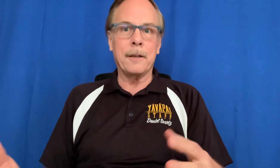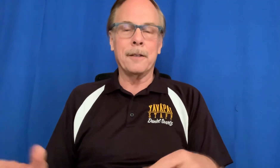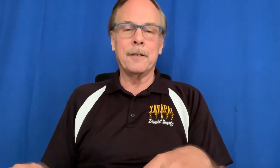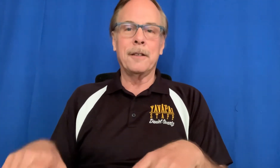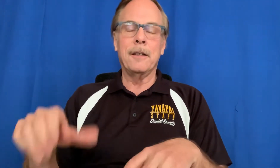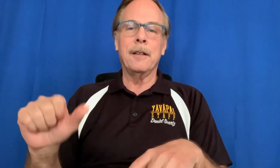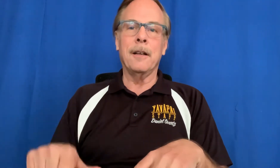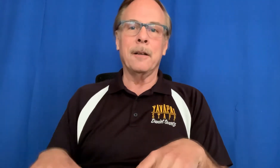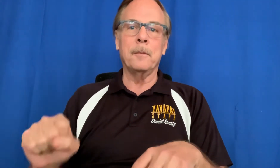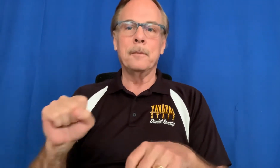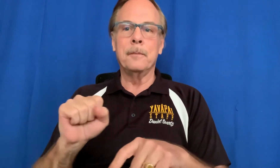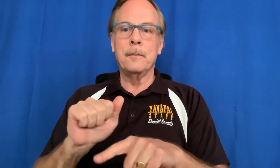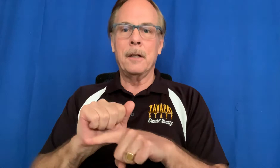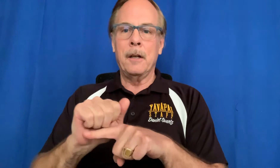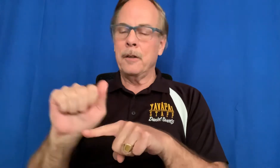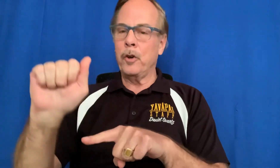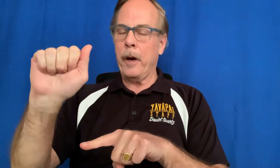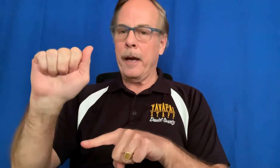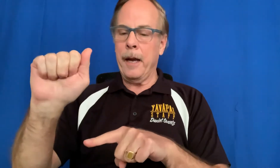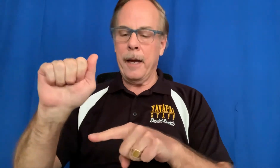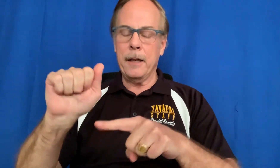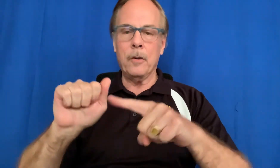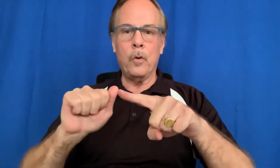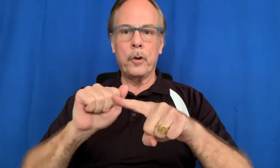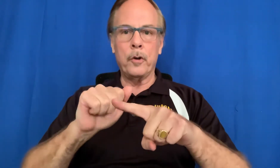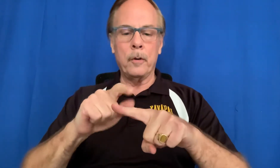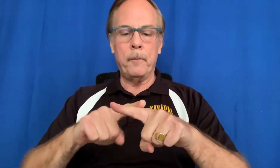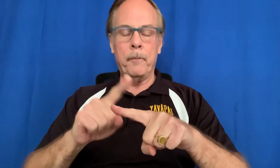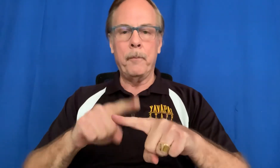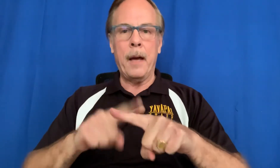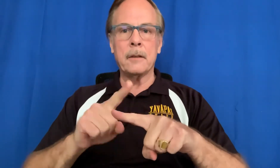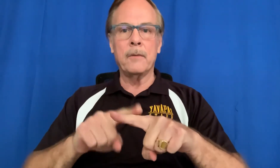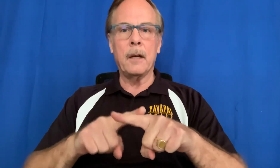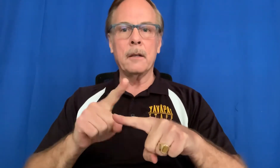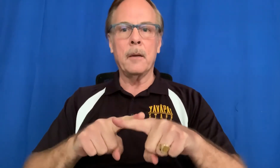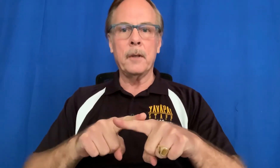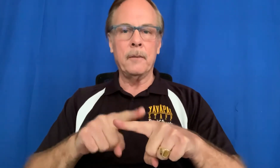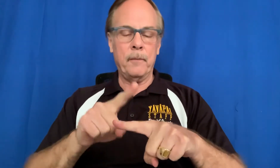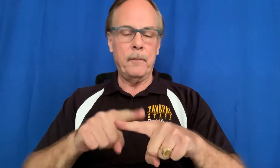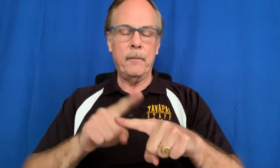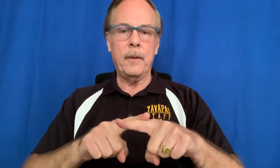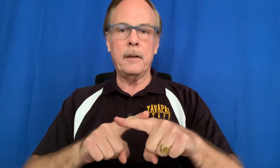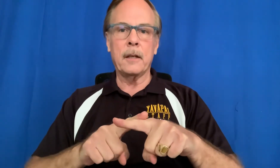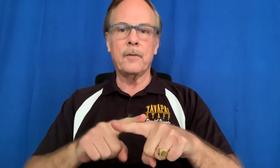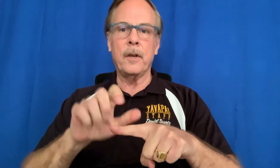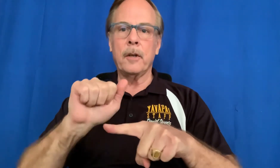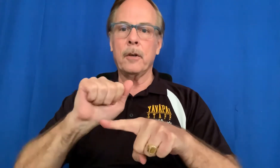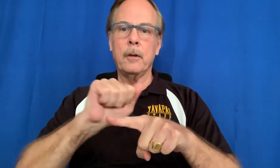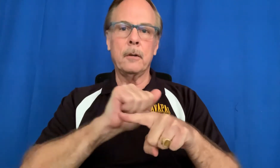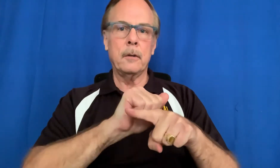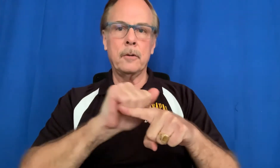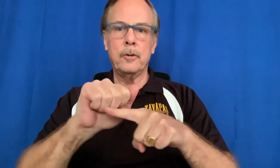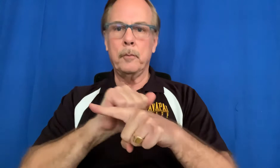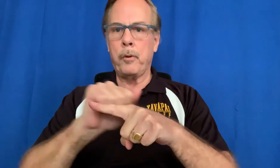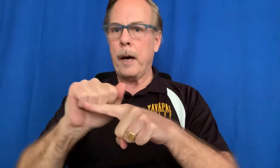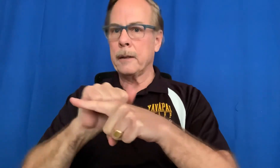practice. Your A hand on your passive non-dominant index finger, to